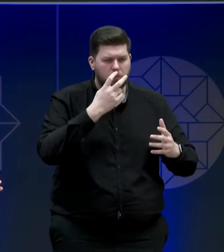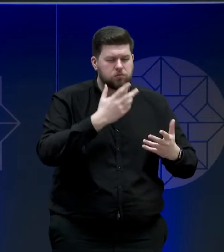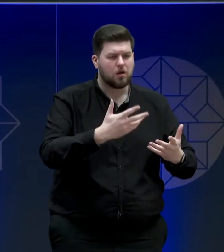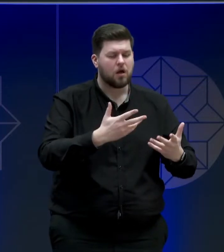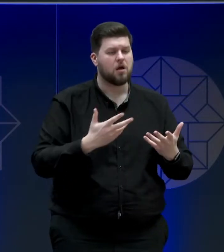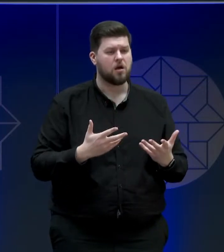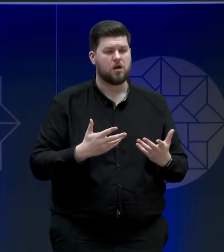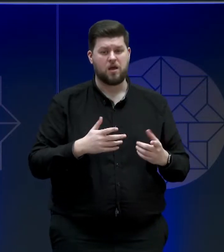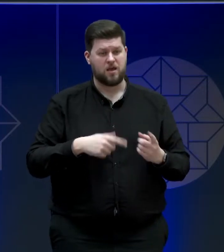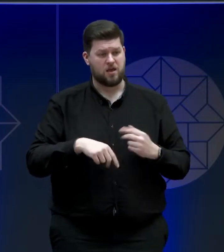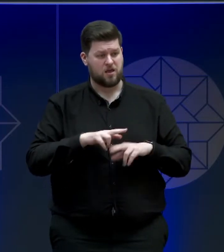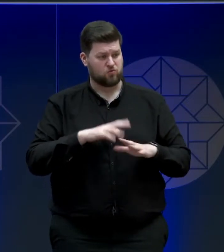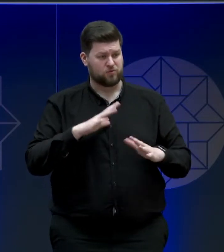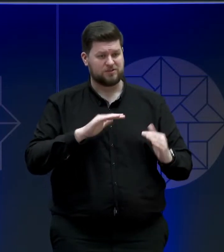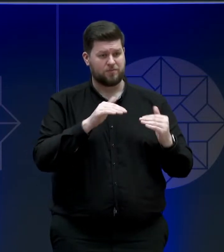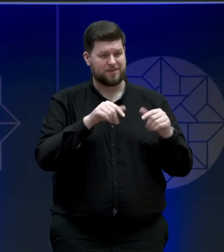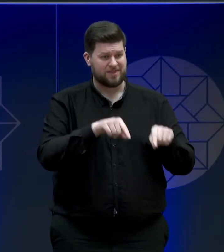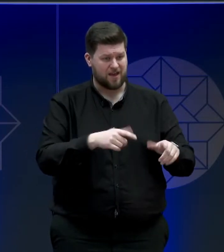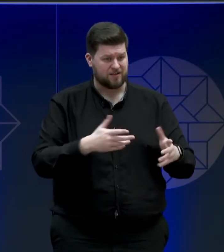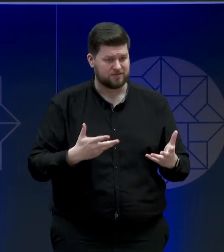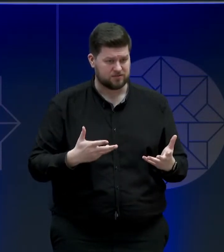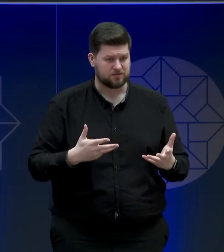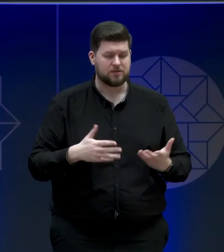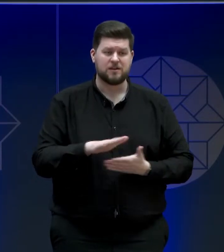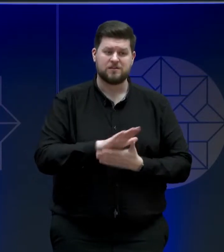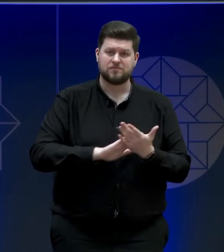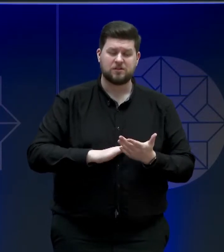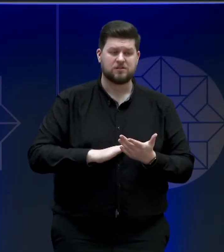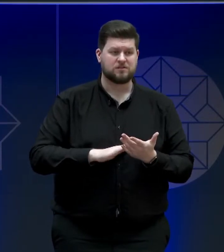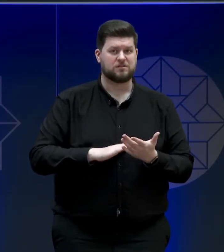complex needs, we've got to have more